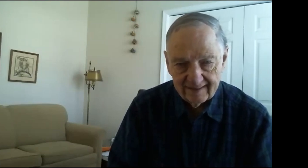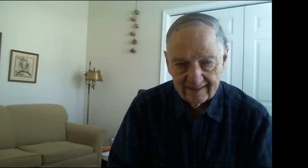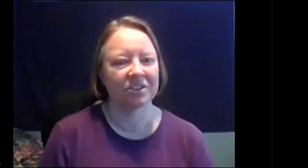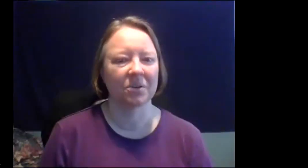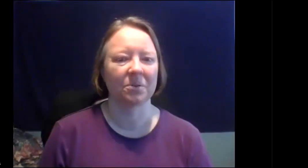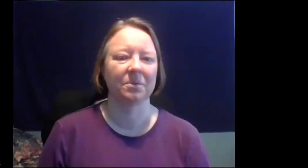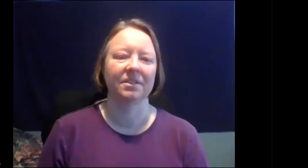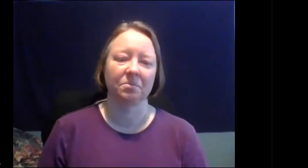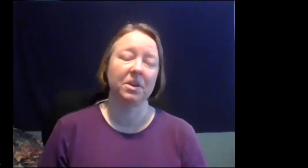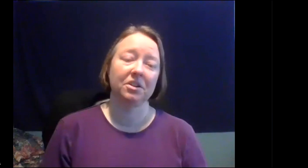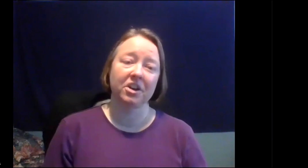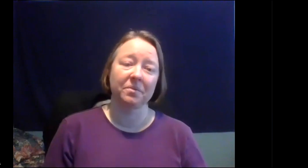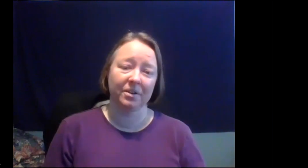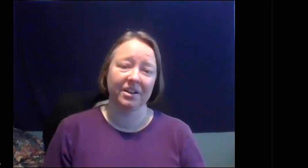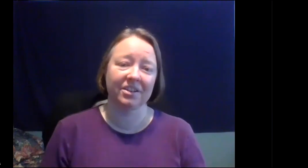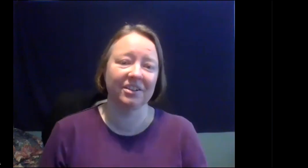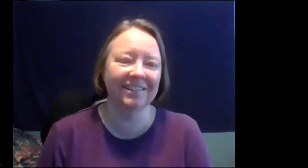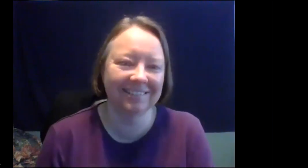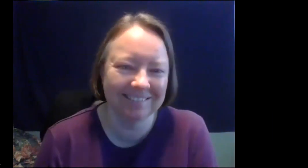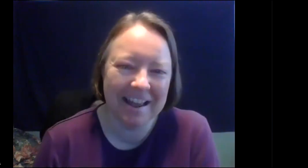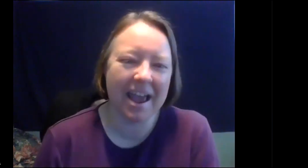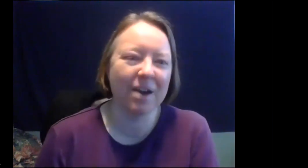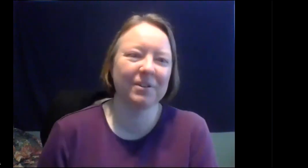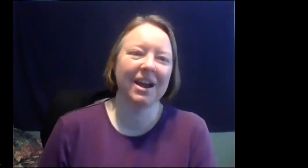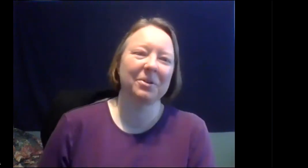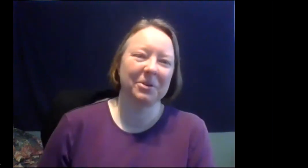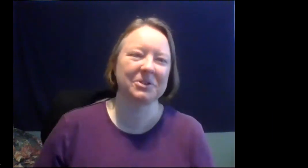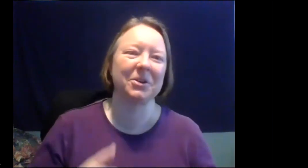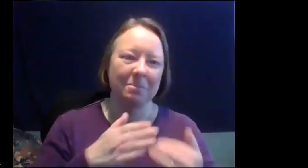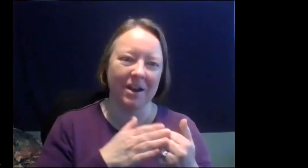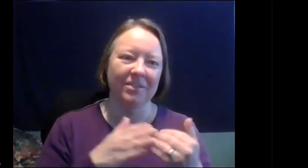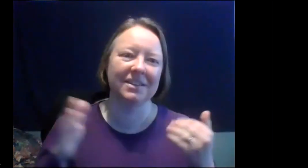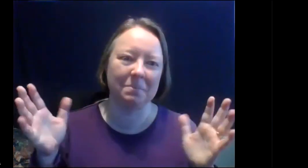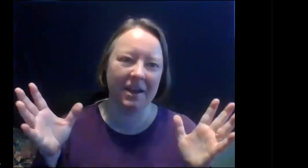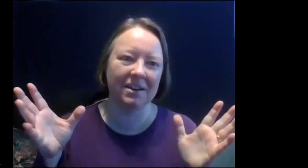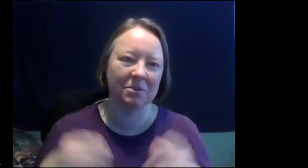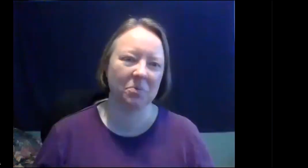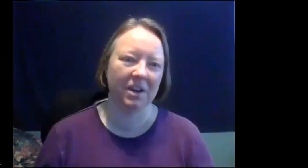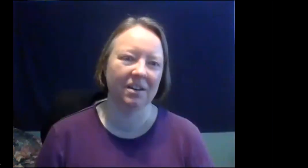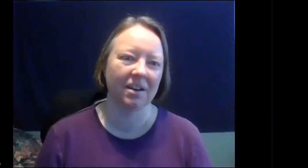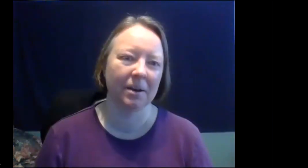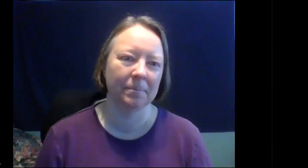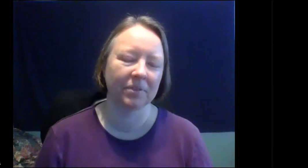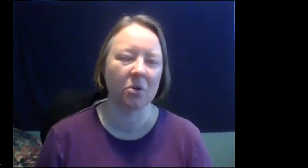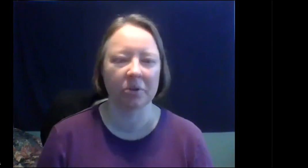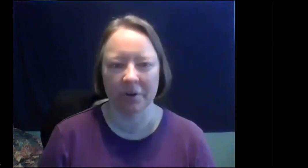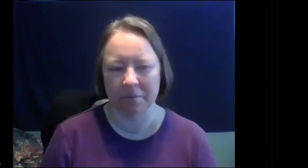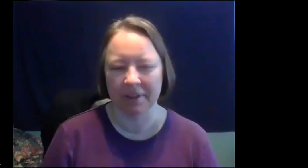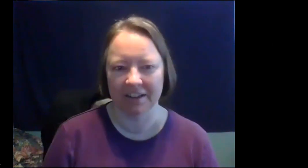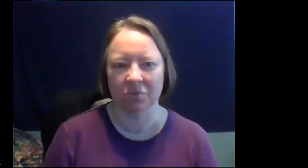Yeah, so we could talk for another half an hour or so about the debate between cochlear implants,